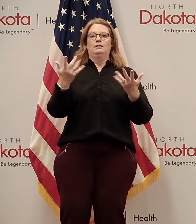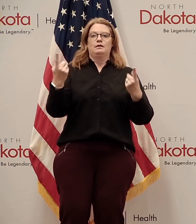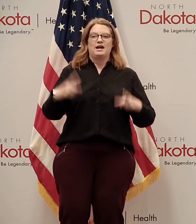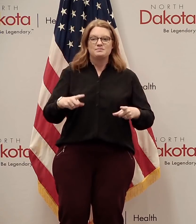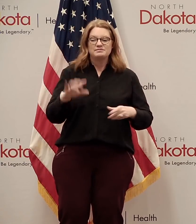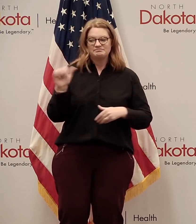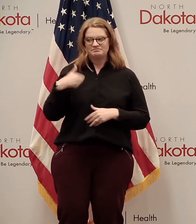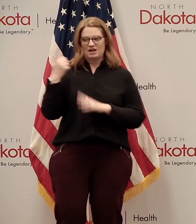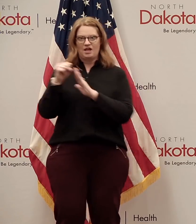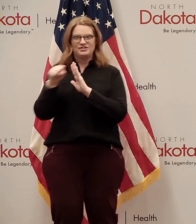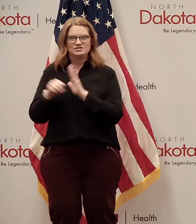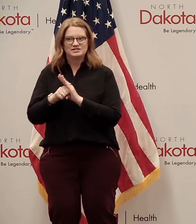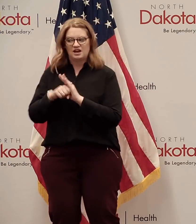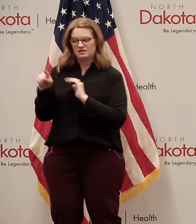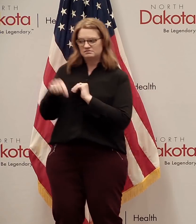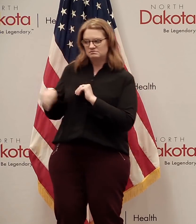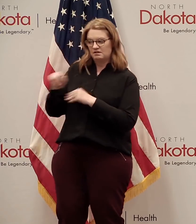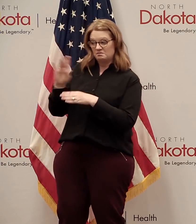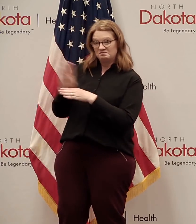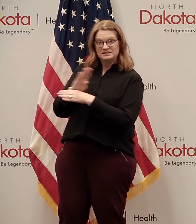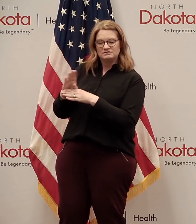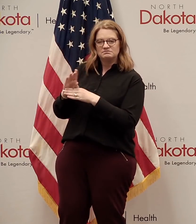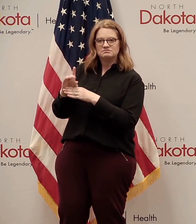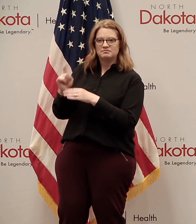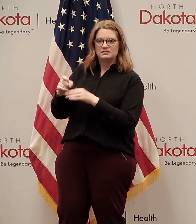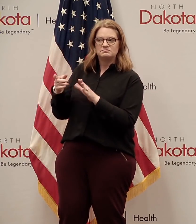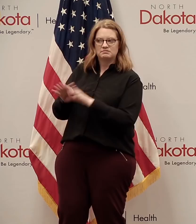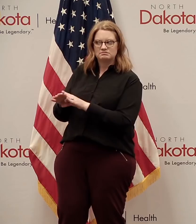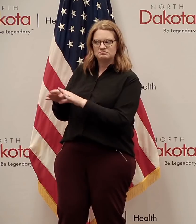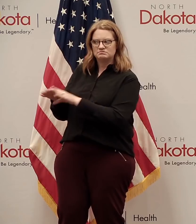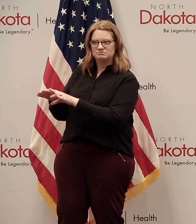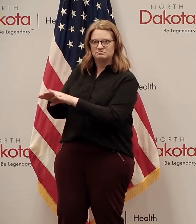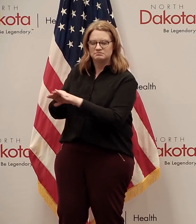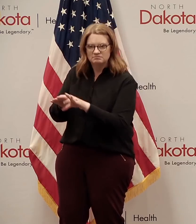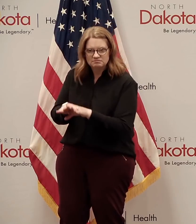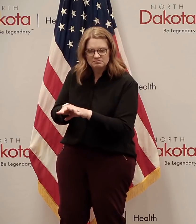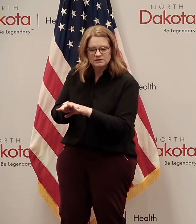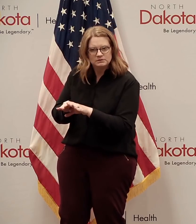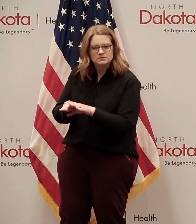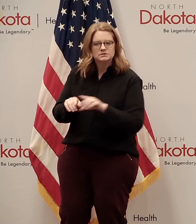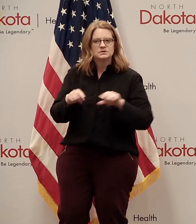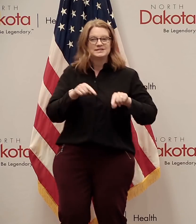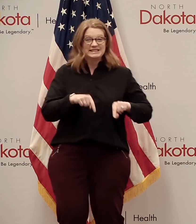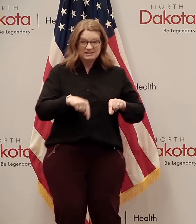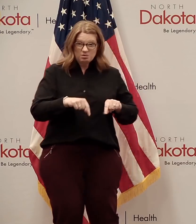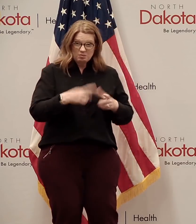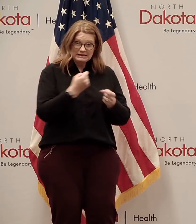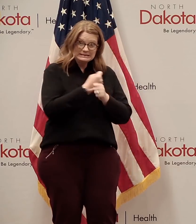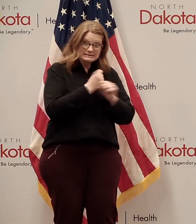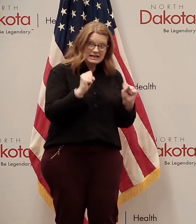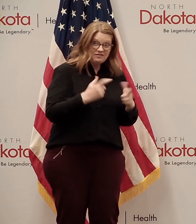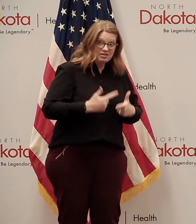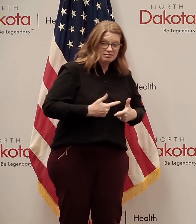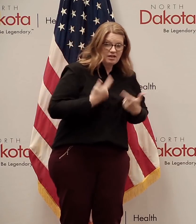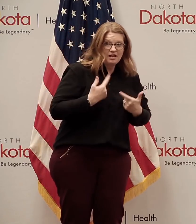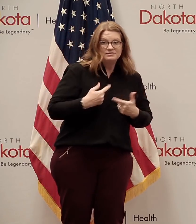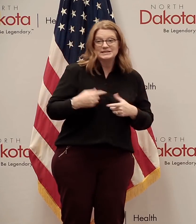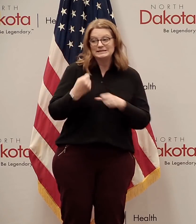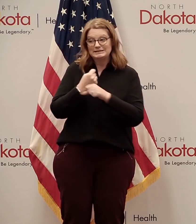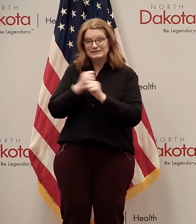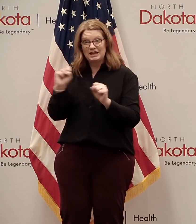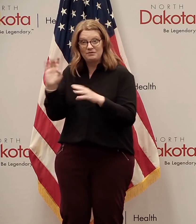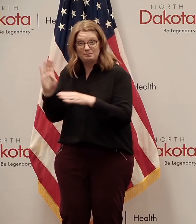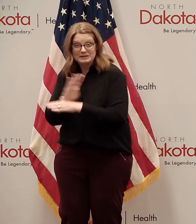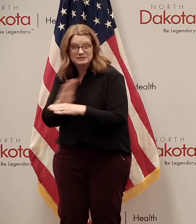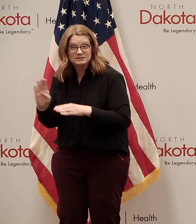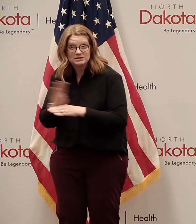back some of their reopening efforts. Because I know that we've said all along that we want to save lives and livelihoods, and the way we